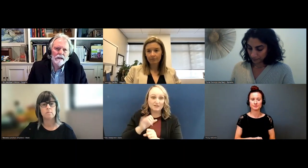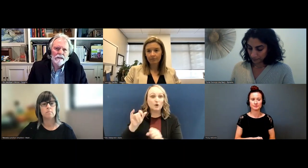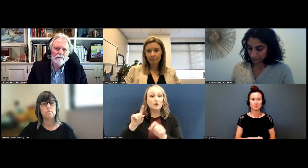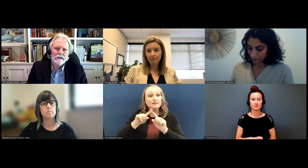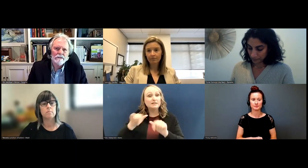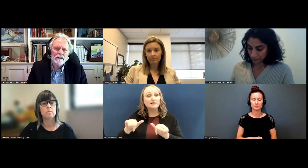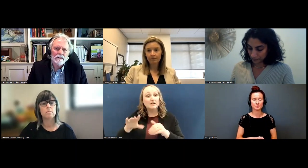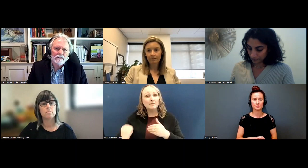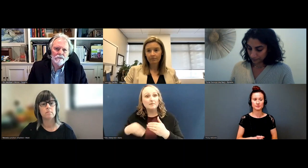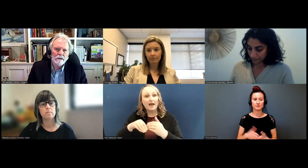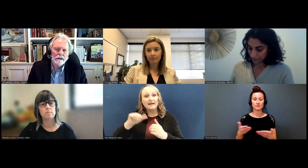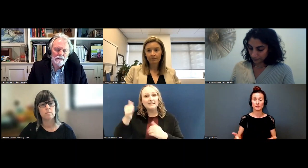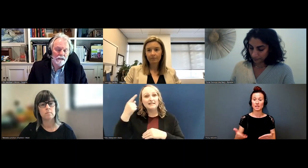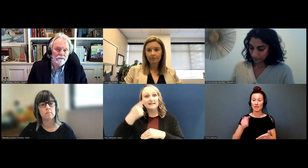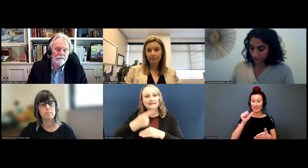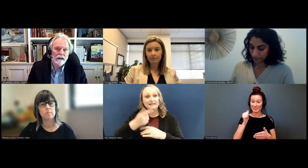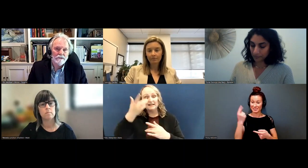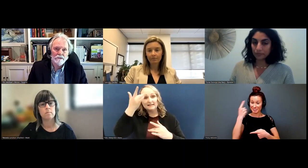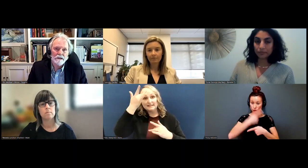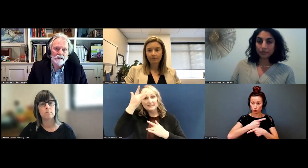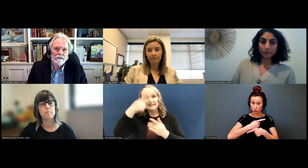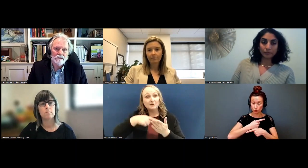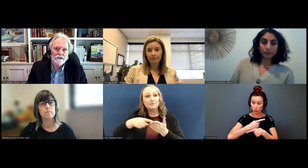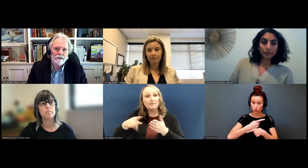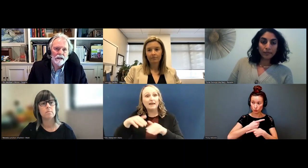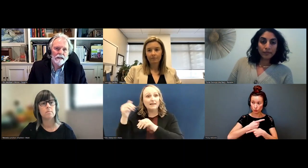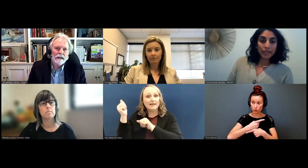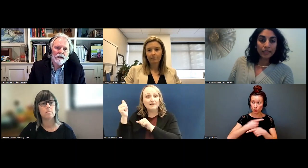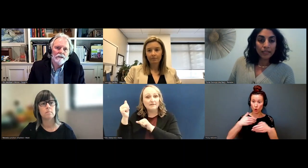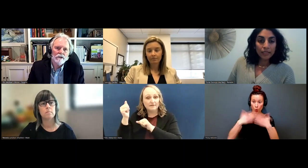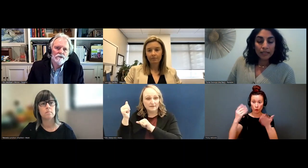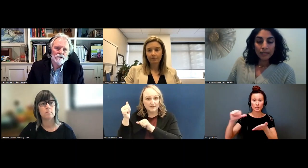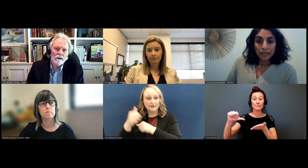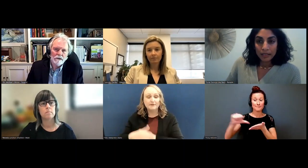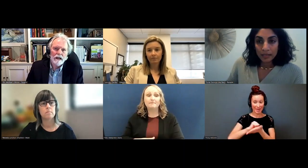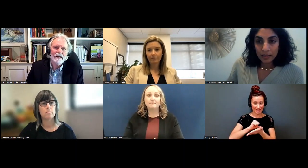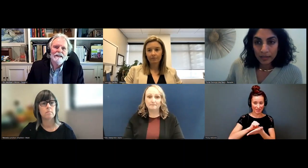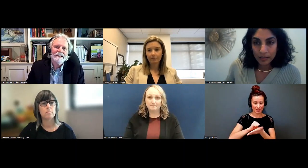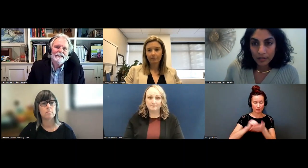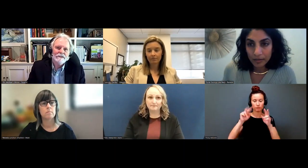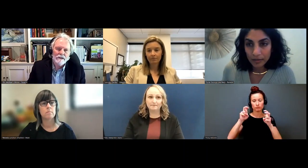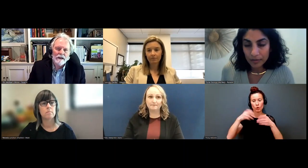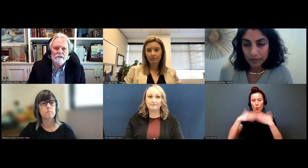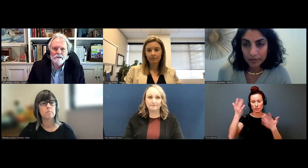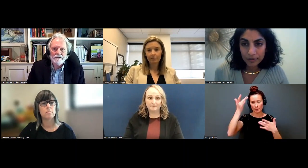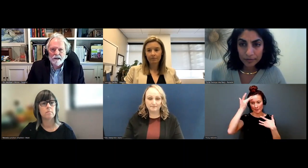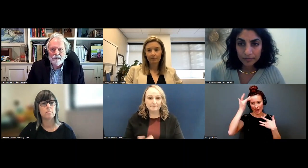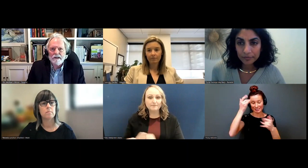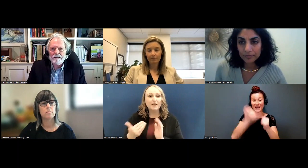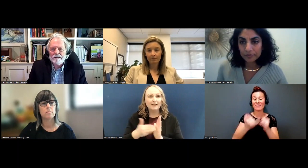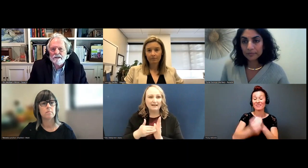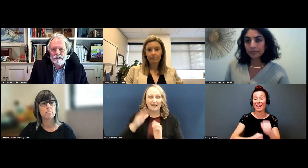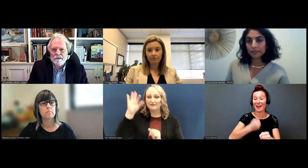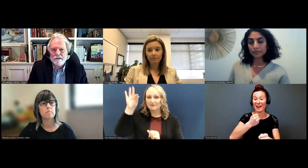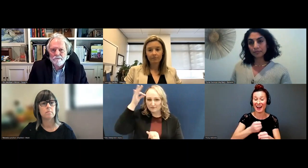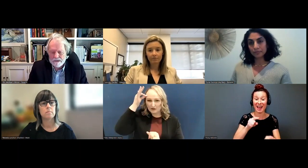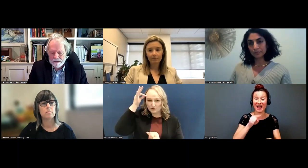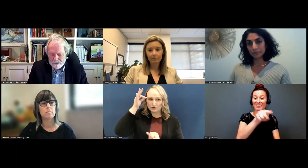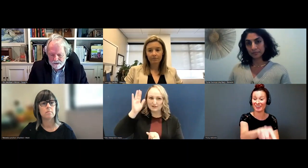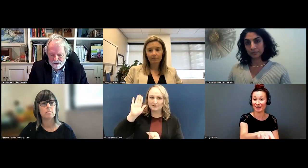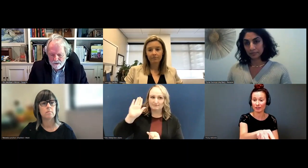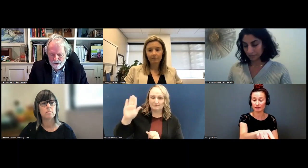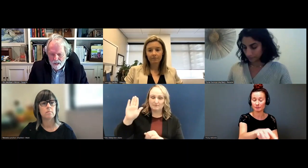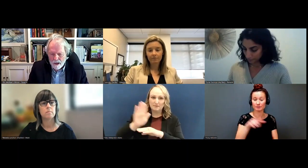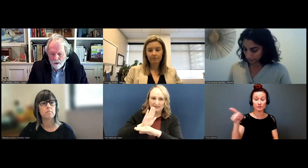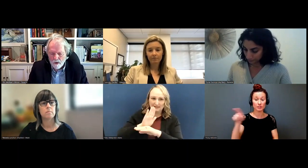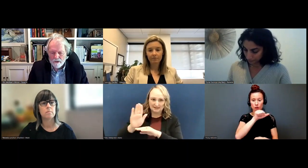leave, effective as of the end of last year, beginning of this year. Now, again, those apply to federally regulated sectors and